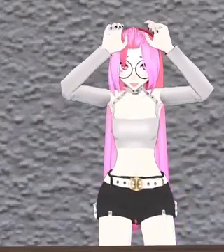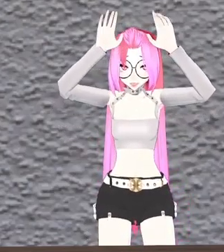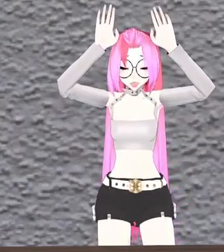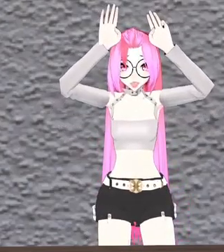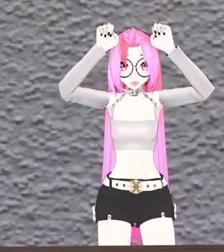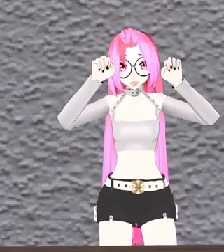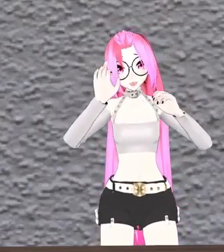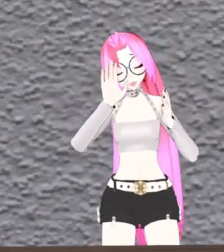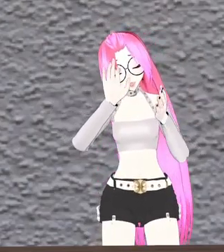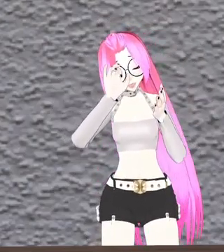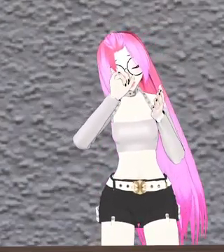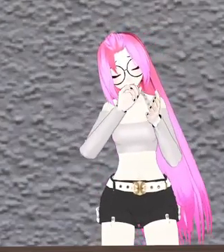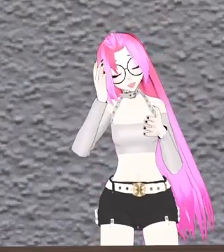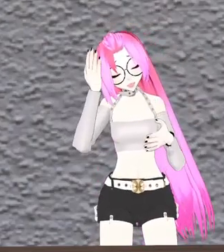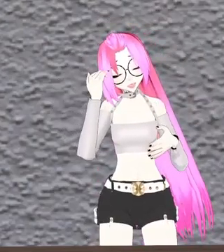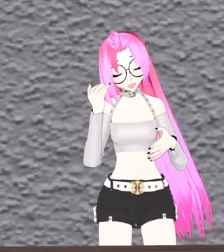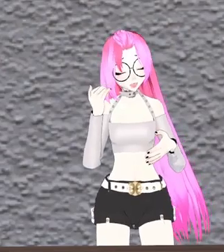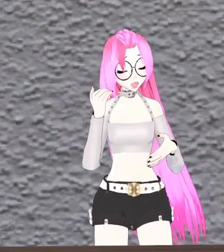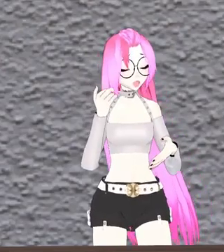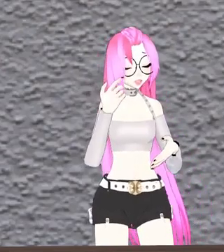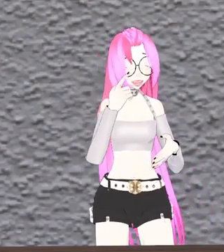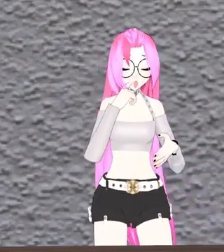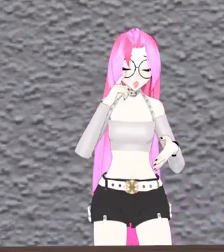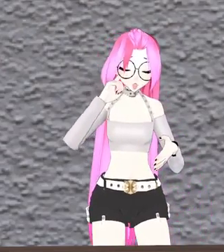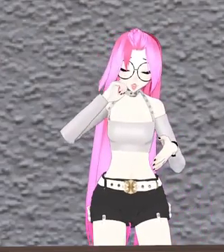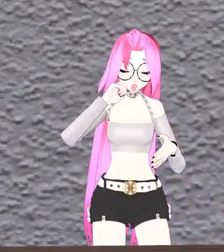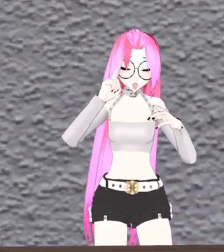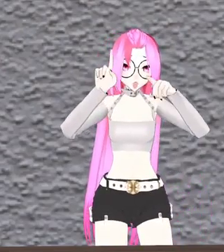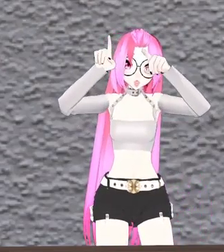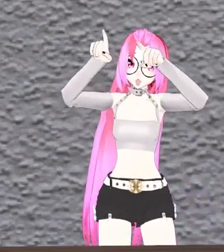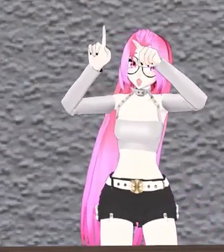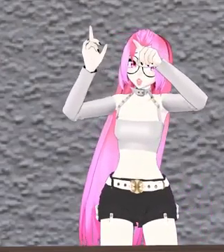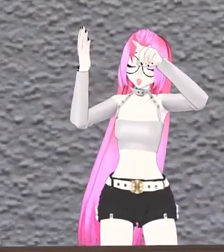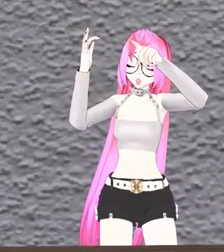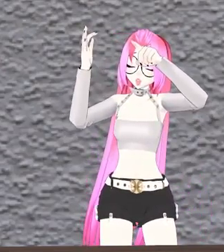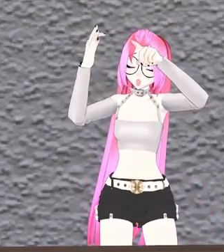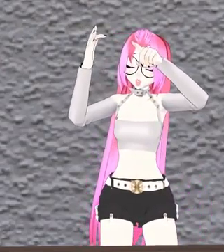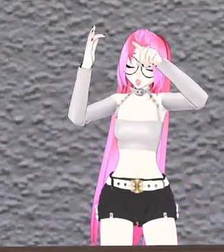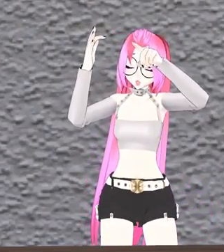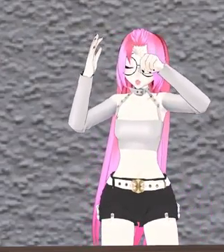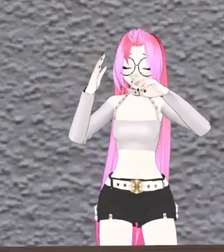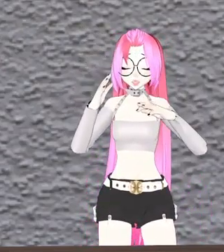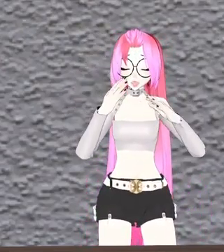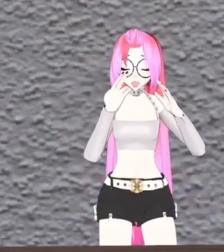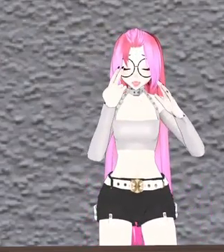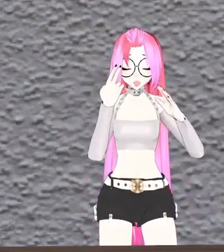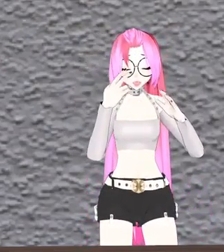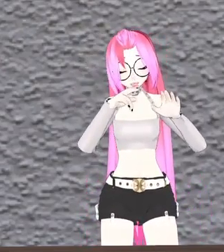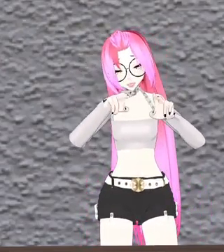that flash? Well, that's one of the reasons why. It's so that deaf drivers can see in their mirrors and know to pull